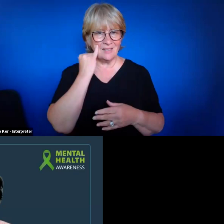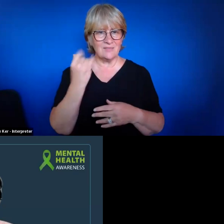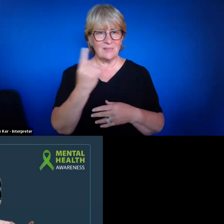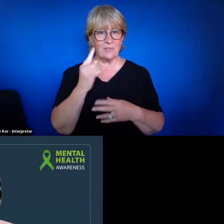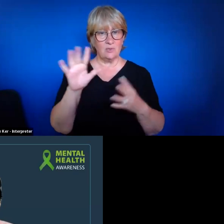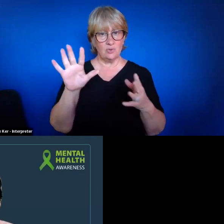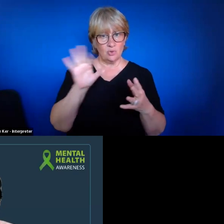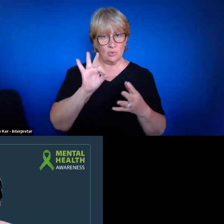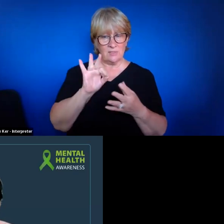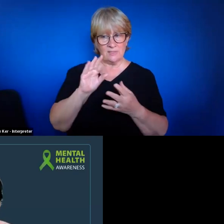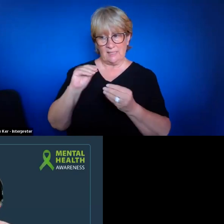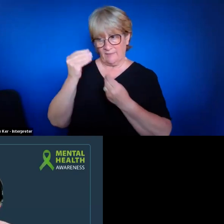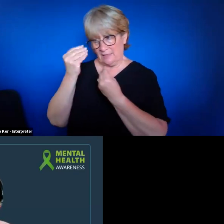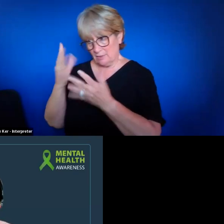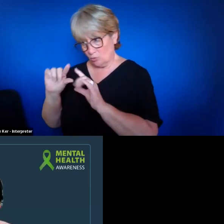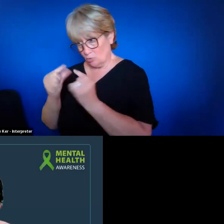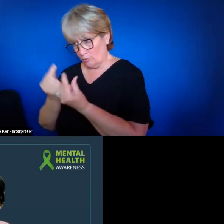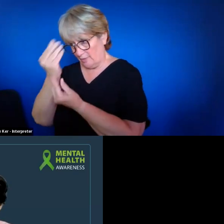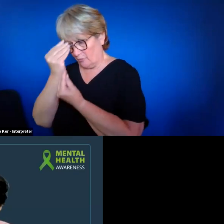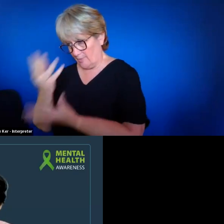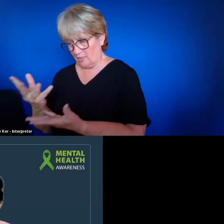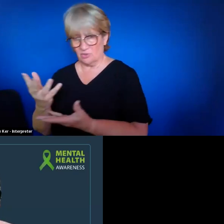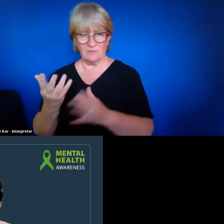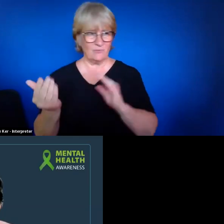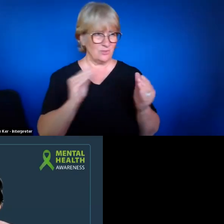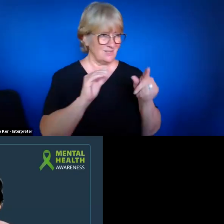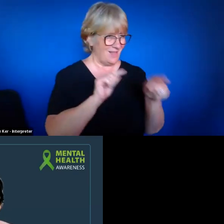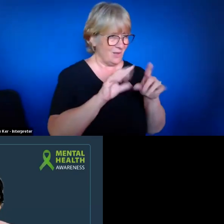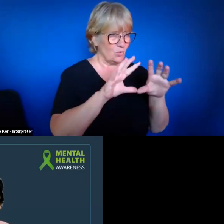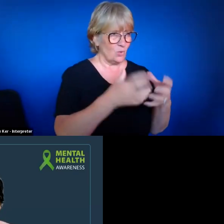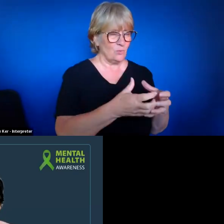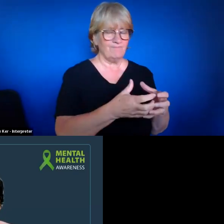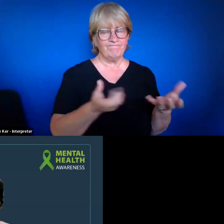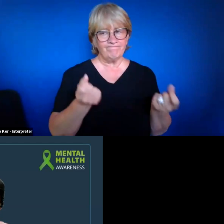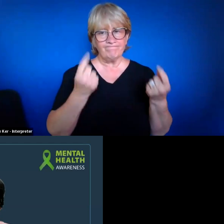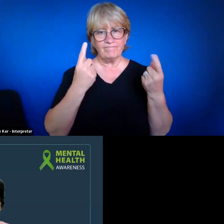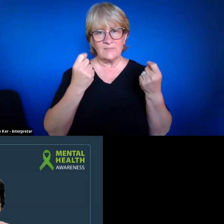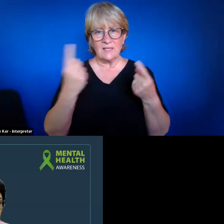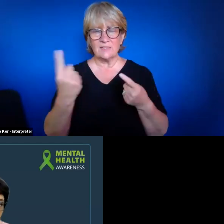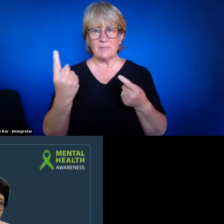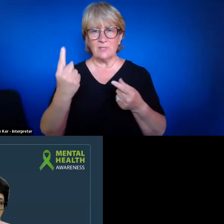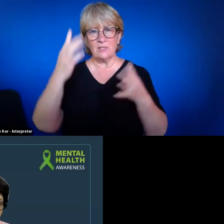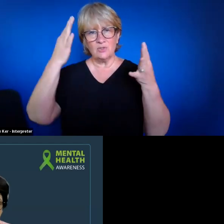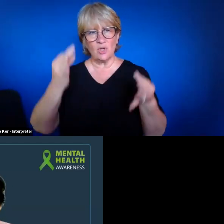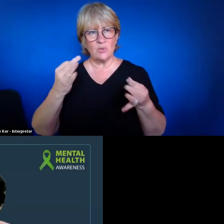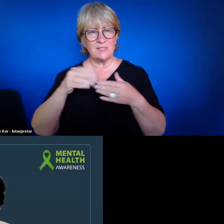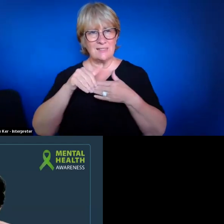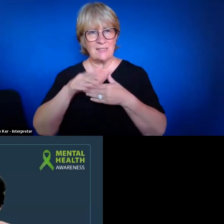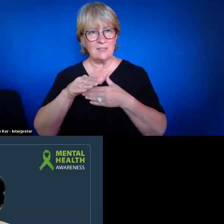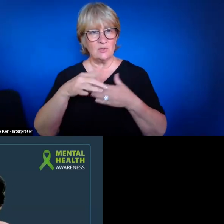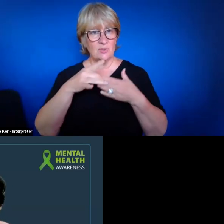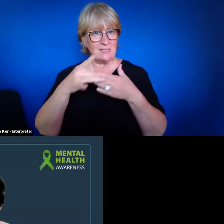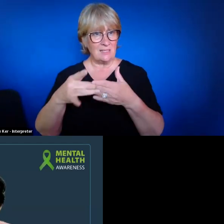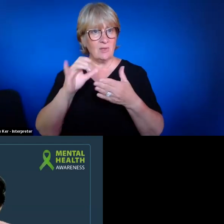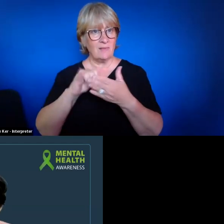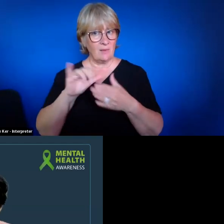the information versus that, I can understand that, you know, if someone chose to send it to the steering, that was their choice.